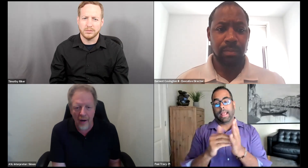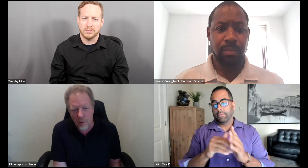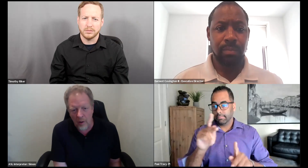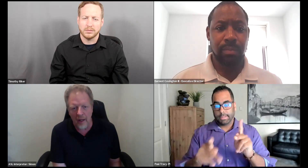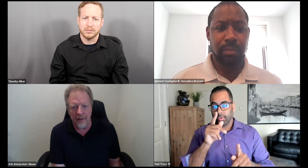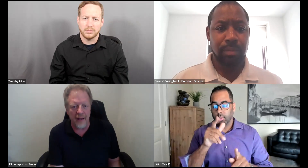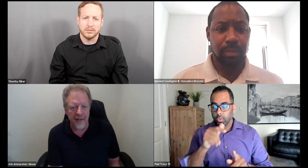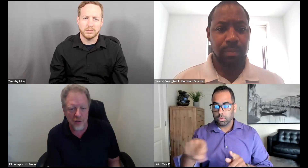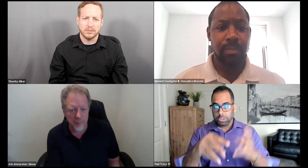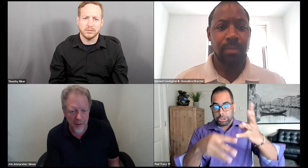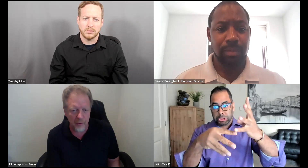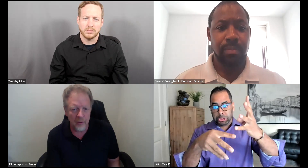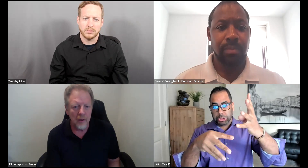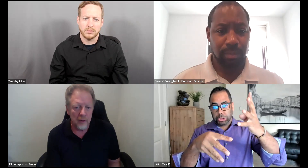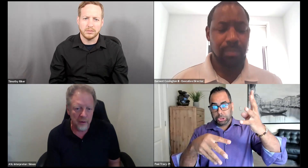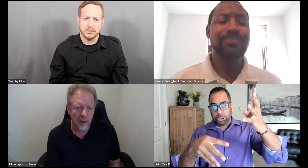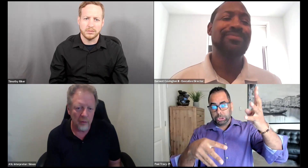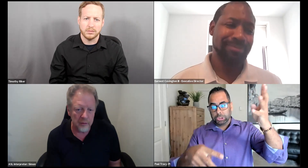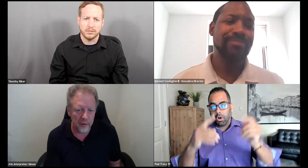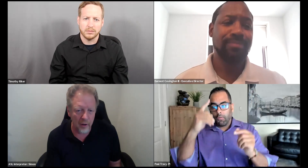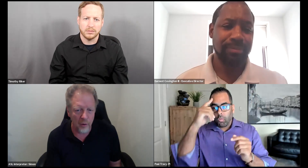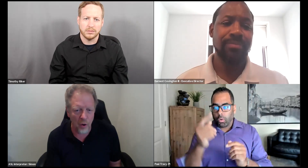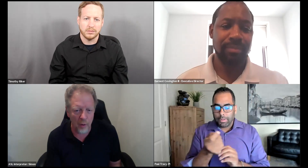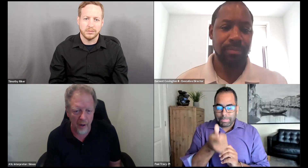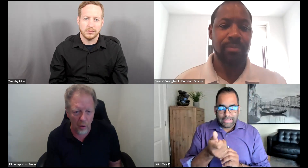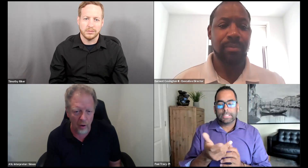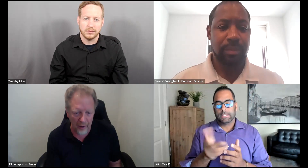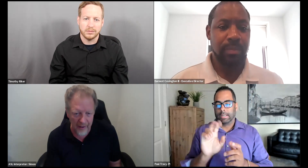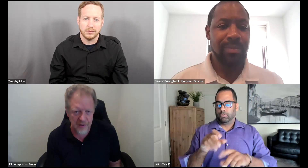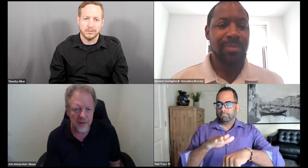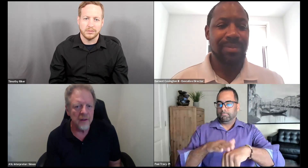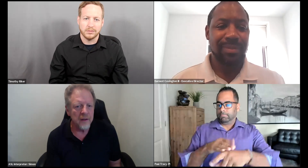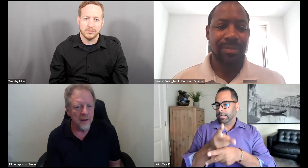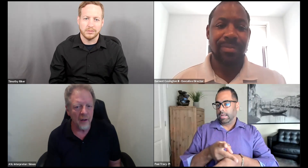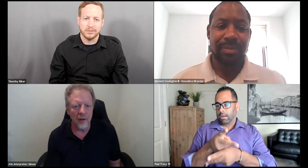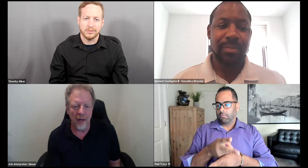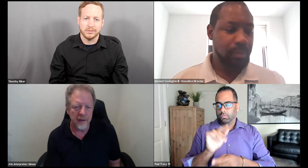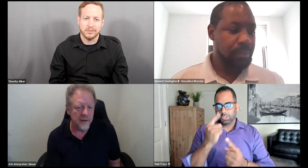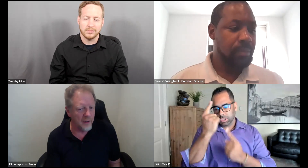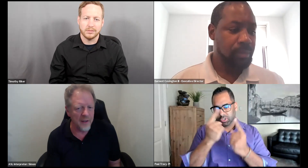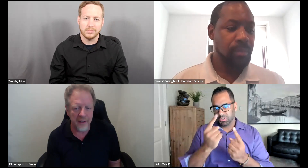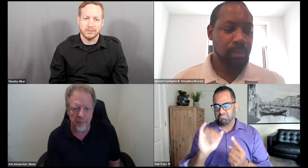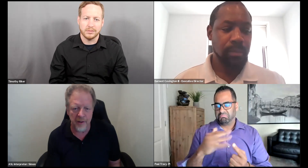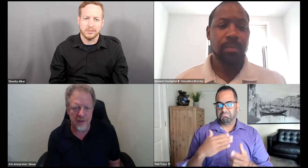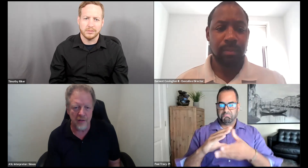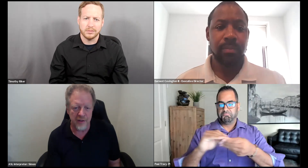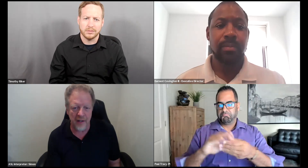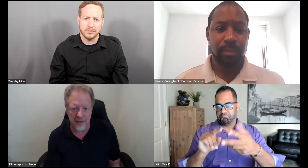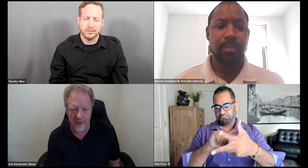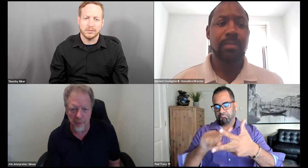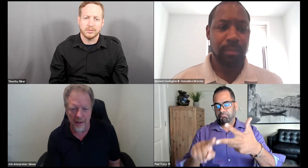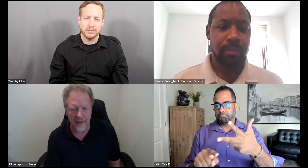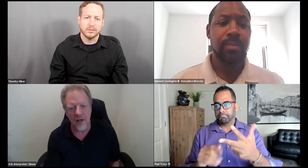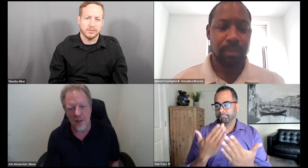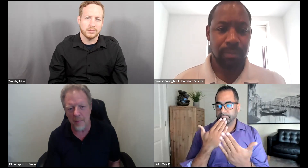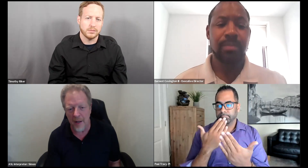require everyone, like 10,000 people, and you talk about a long list, you need to keep in consideration how that's going